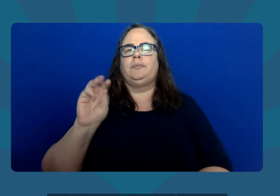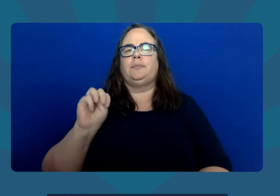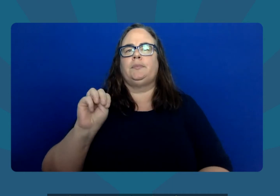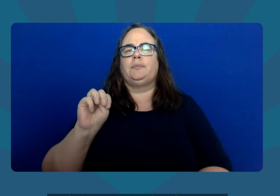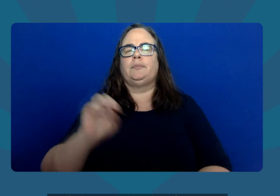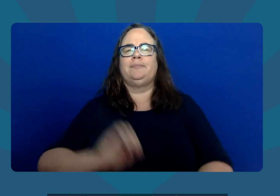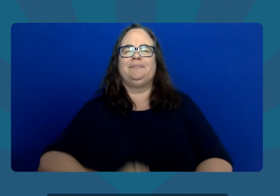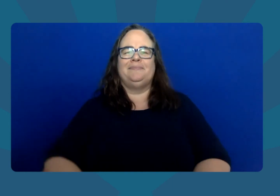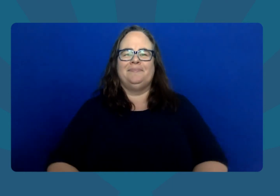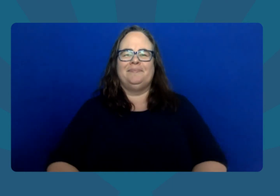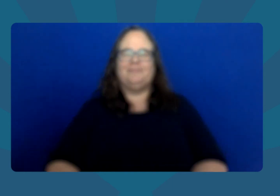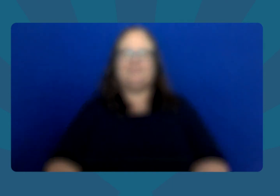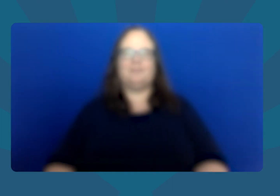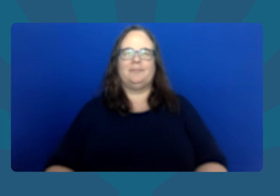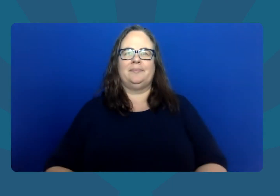janalynn4az.com.